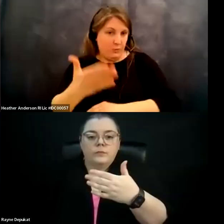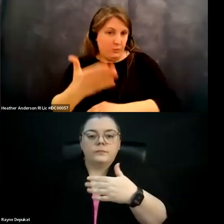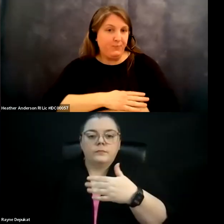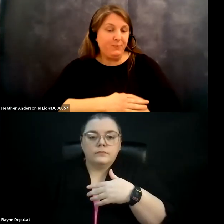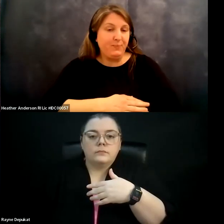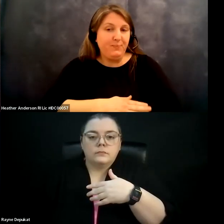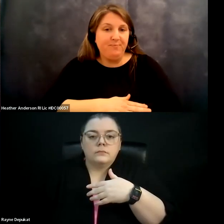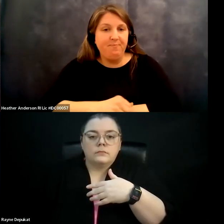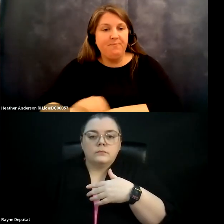Great, thank you.